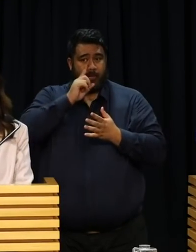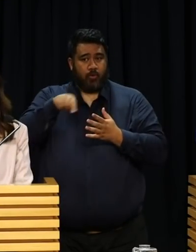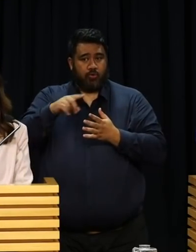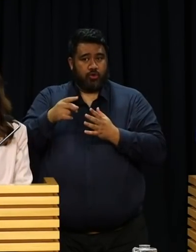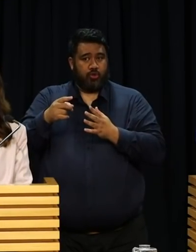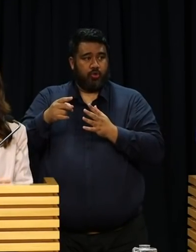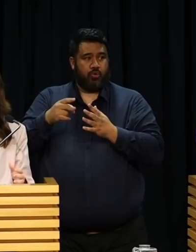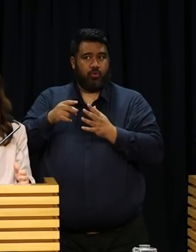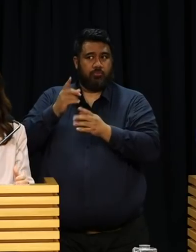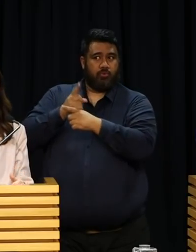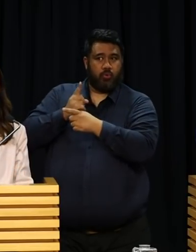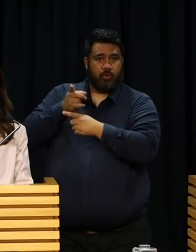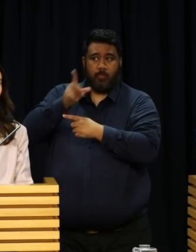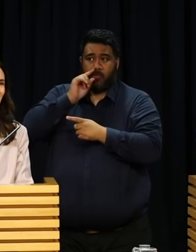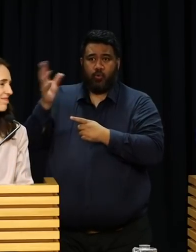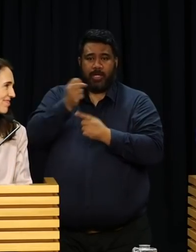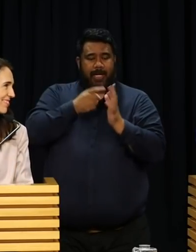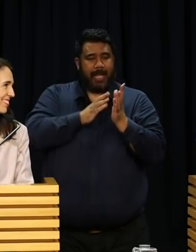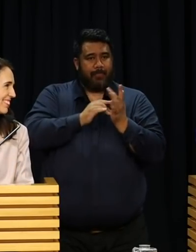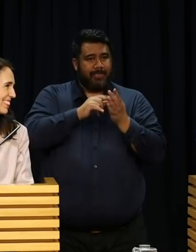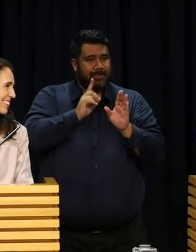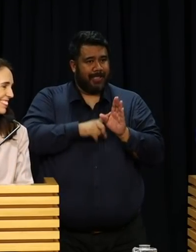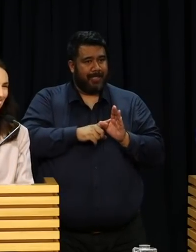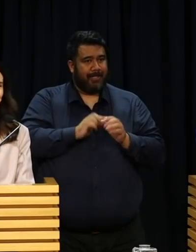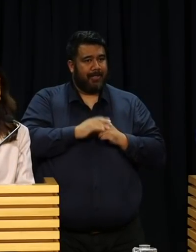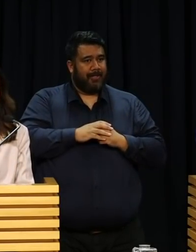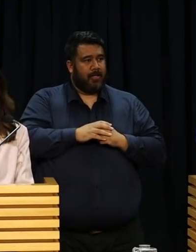today. So what I... Sorry?